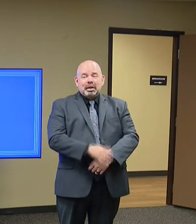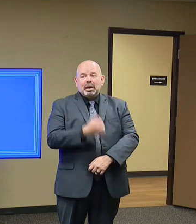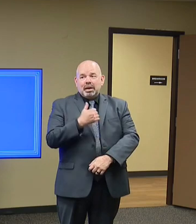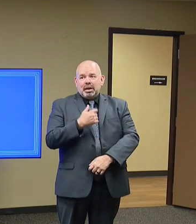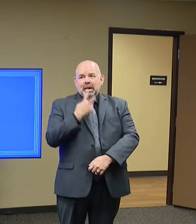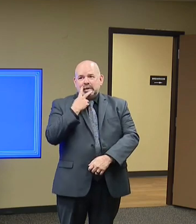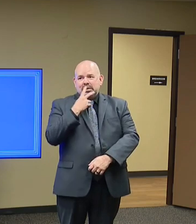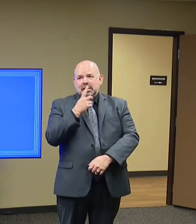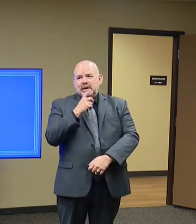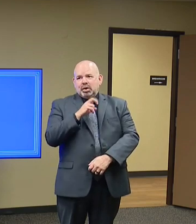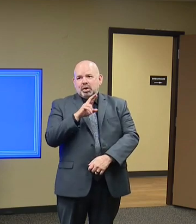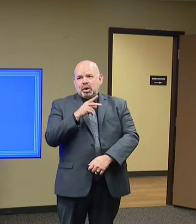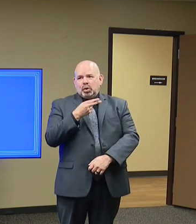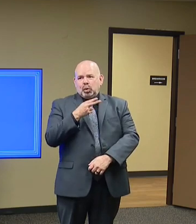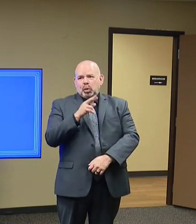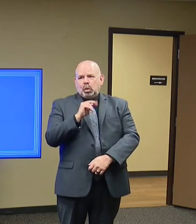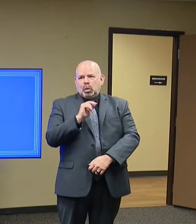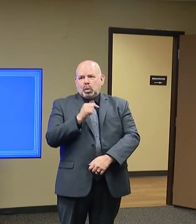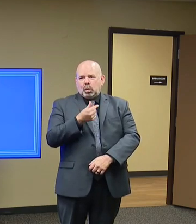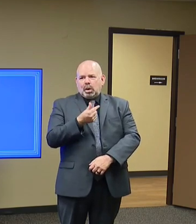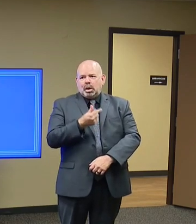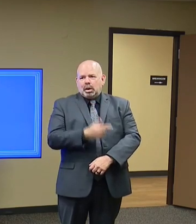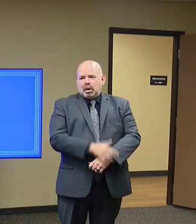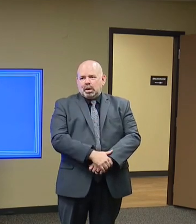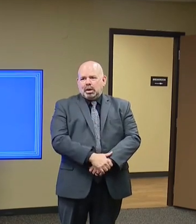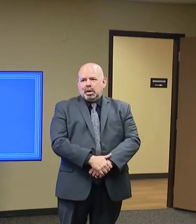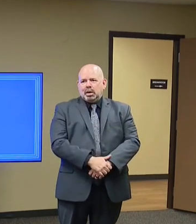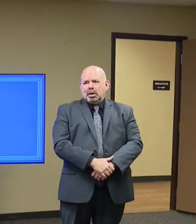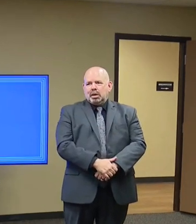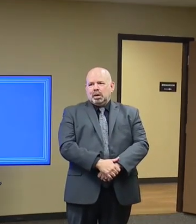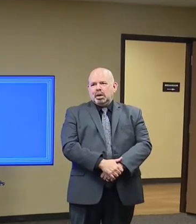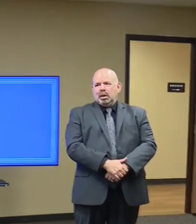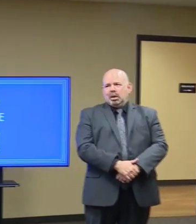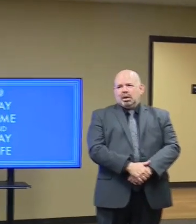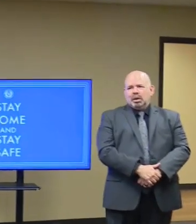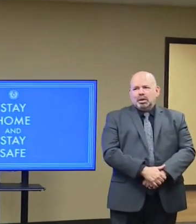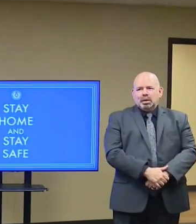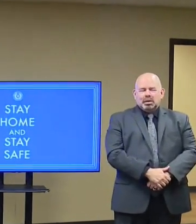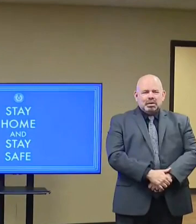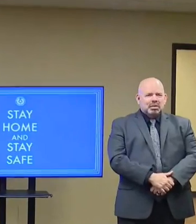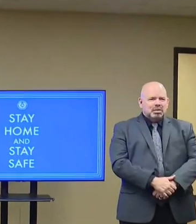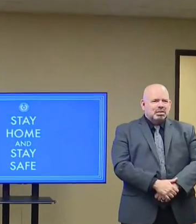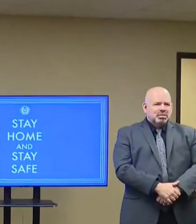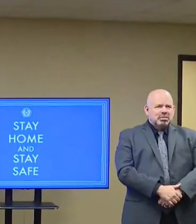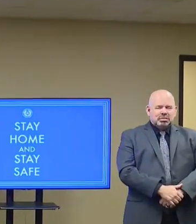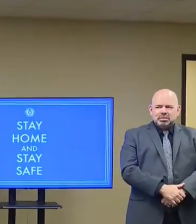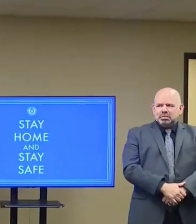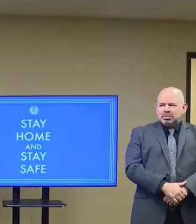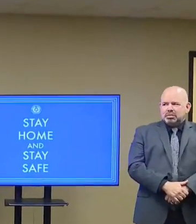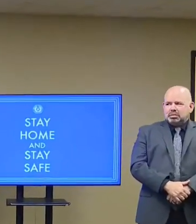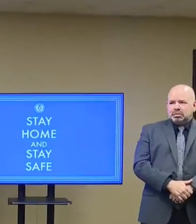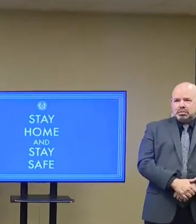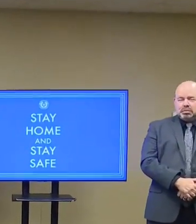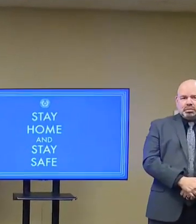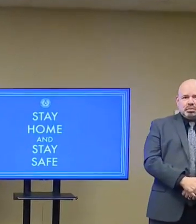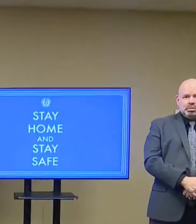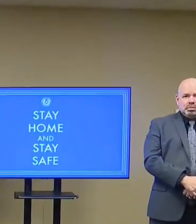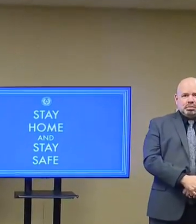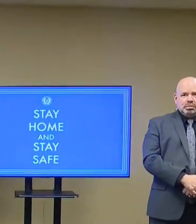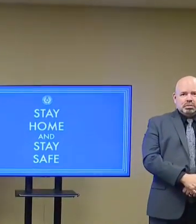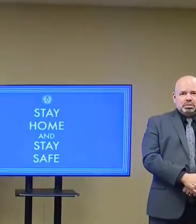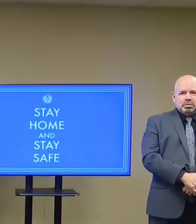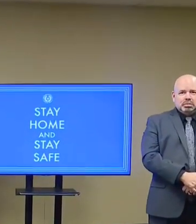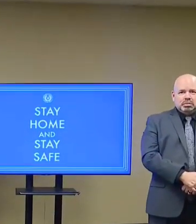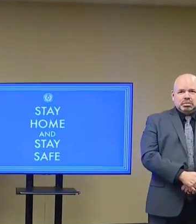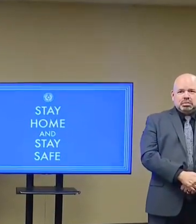talk. yeah, So you want, give me a mic check, would you? Could you give me a mic check? Sir. Oh, could you give me